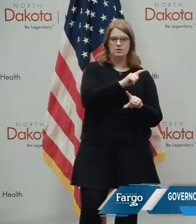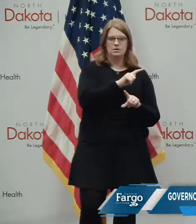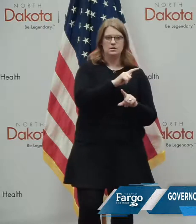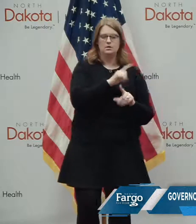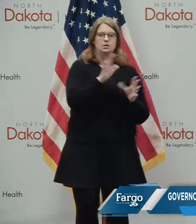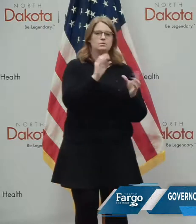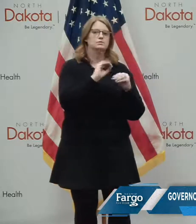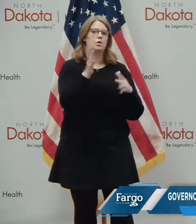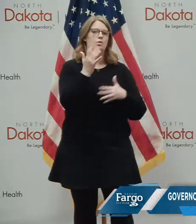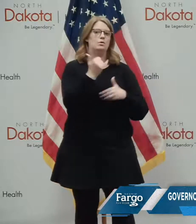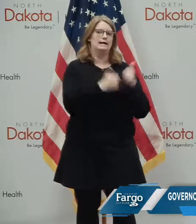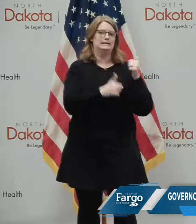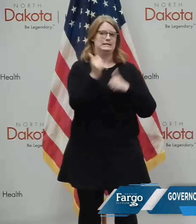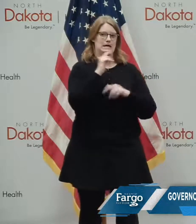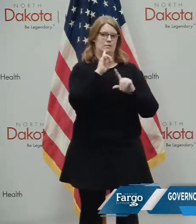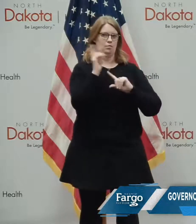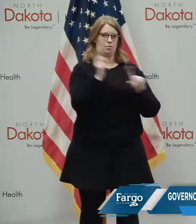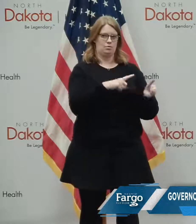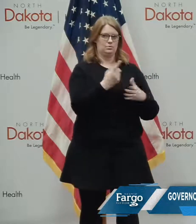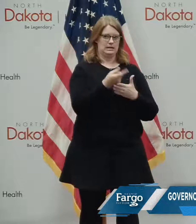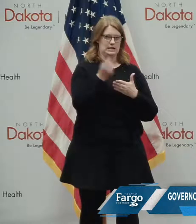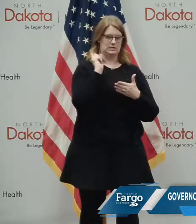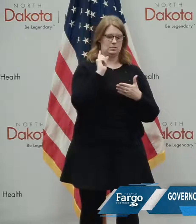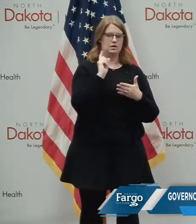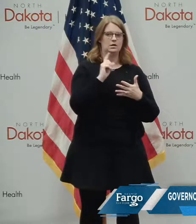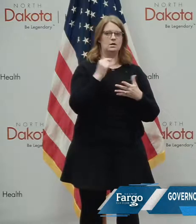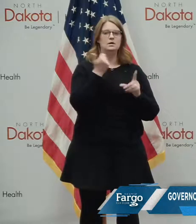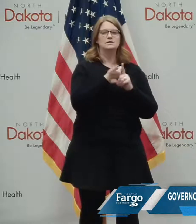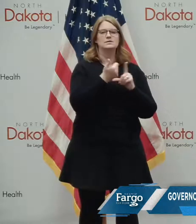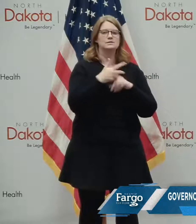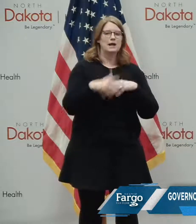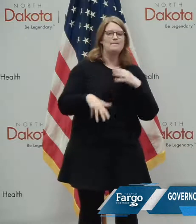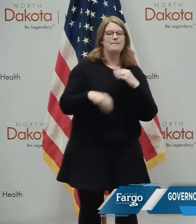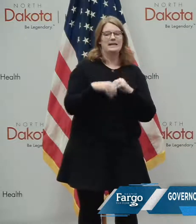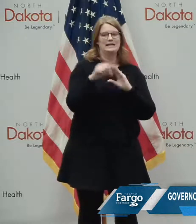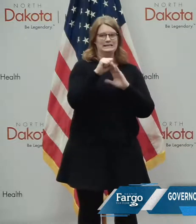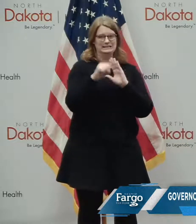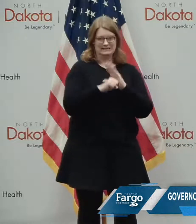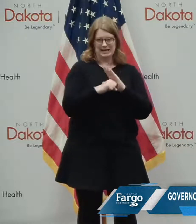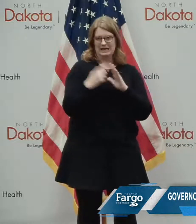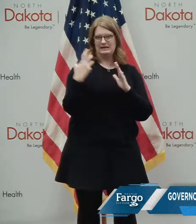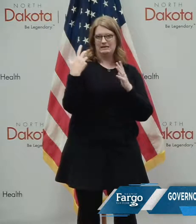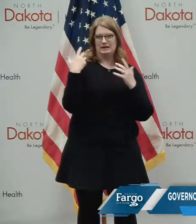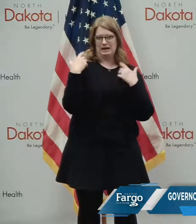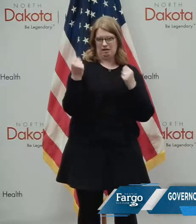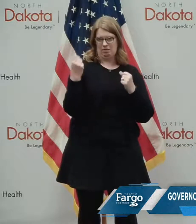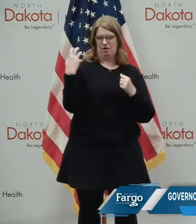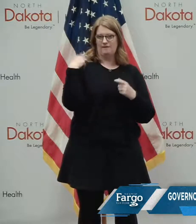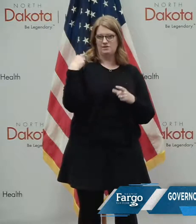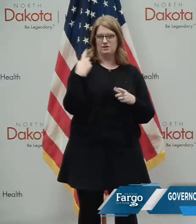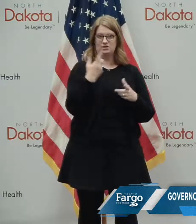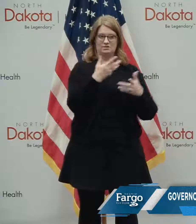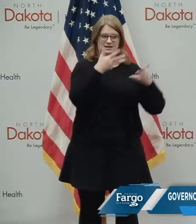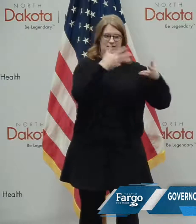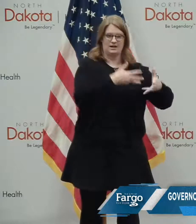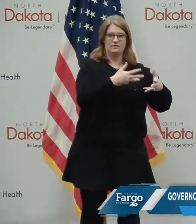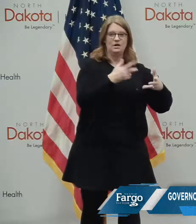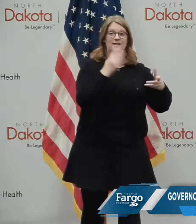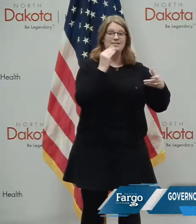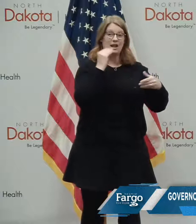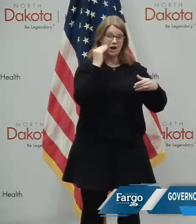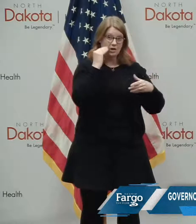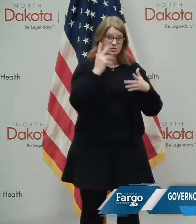executive orders issued last week related to this. It was an amended state health officer order. It was on the books from last April that household